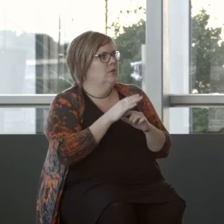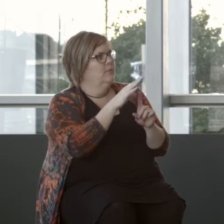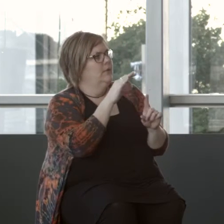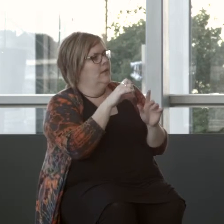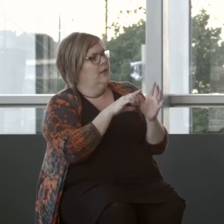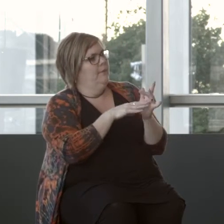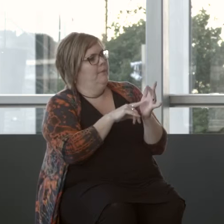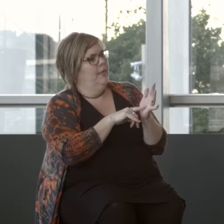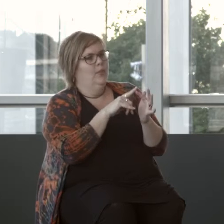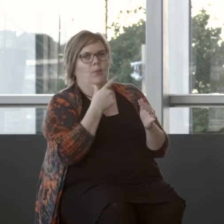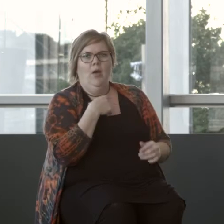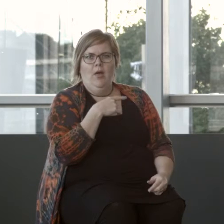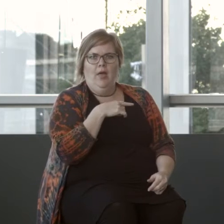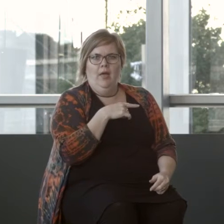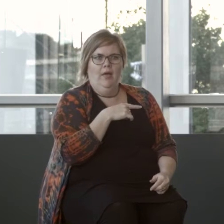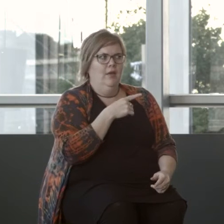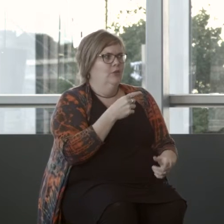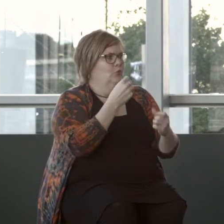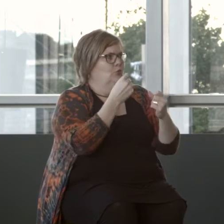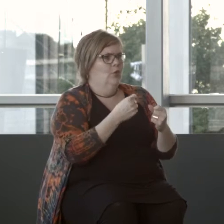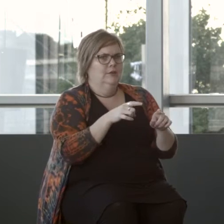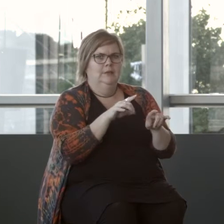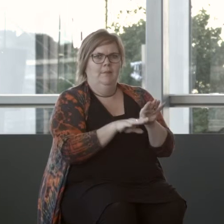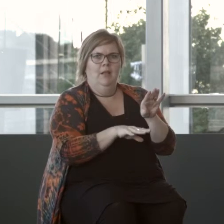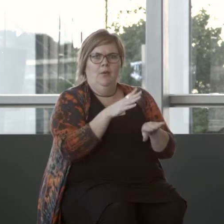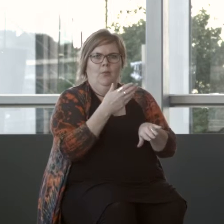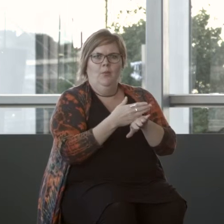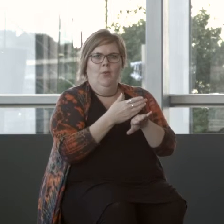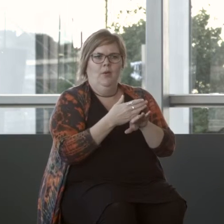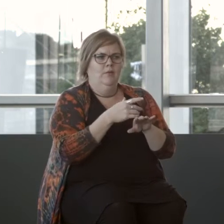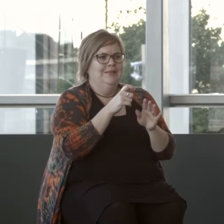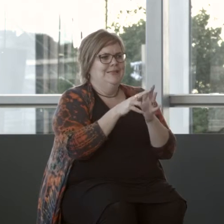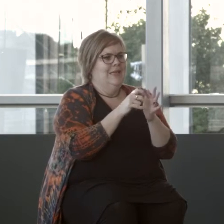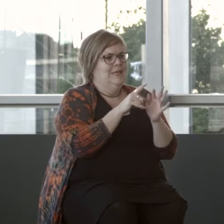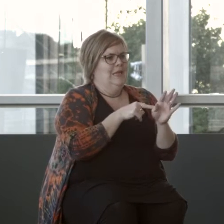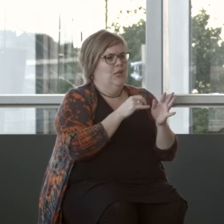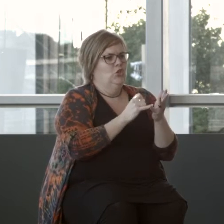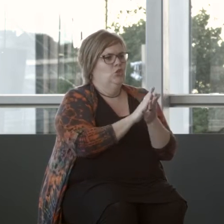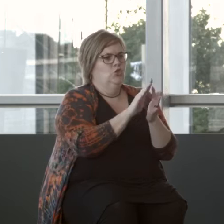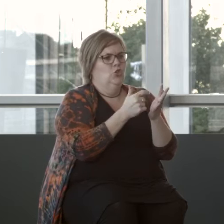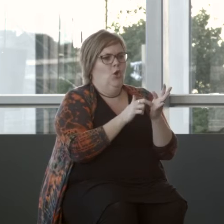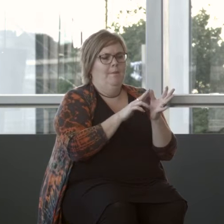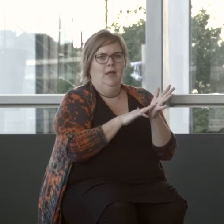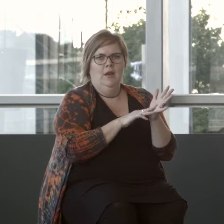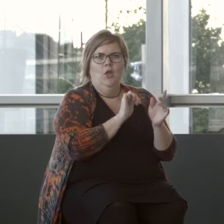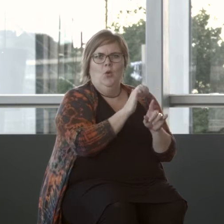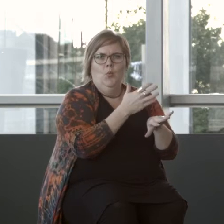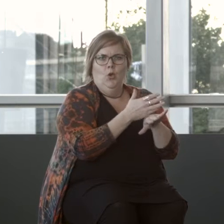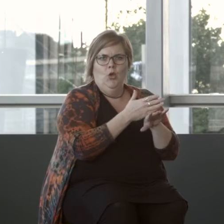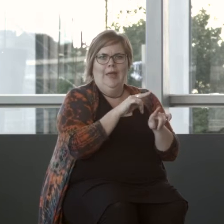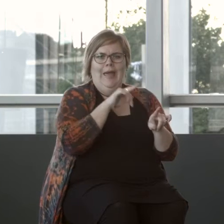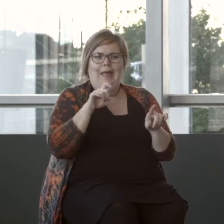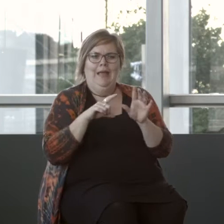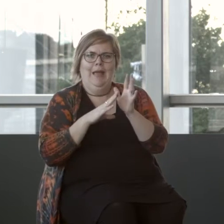strong analogies and similarities between Cindy Sherman's work and